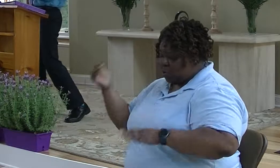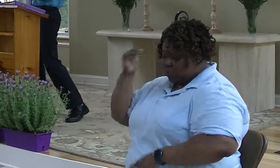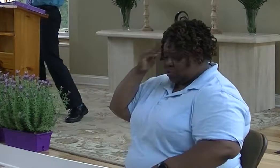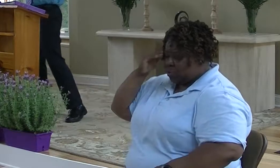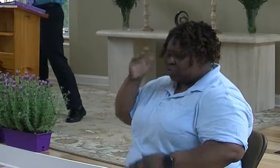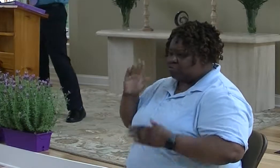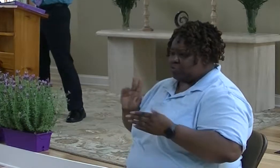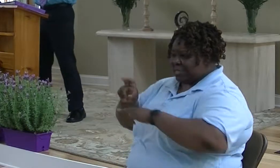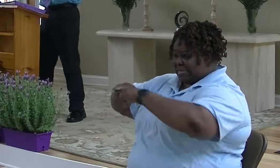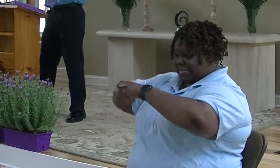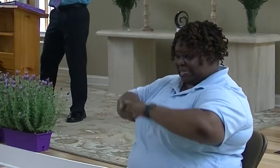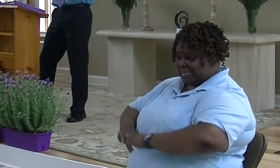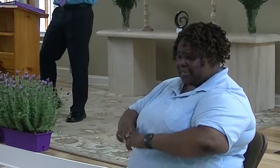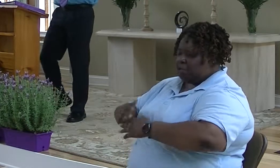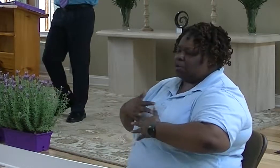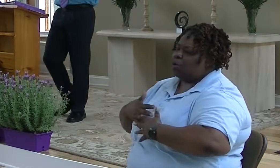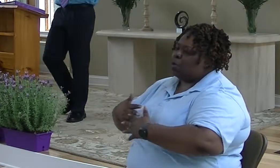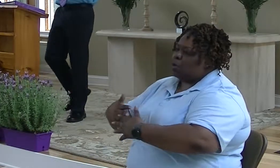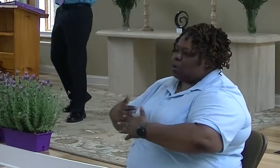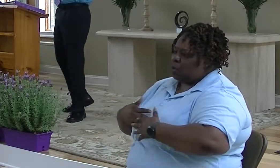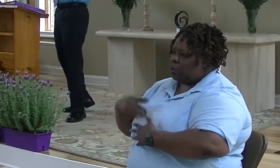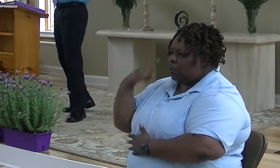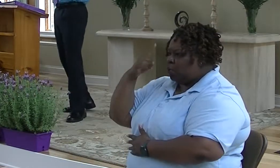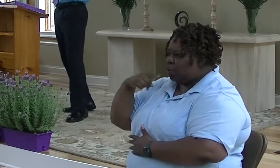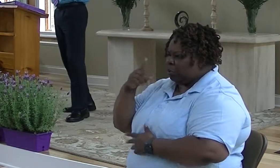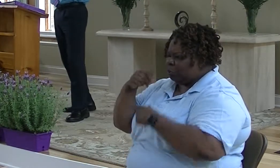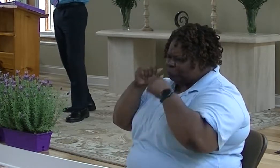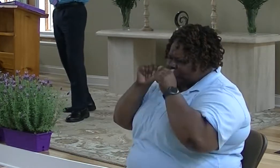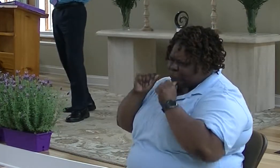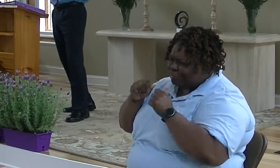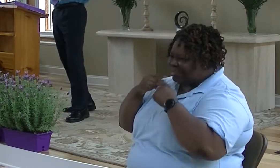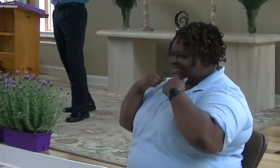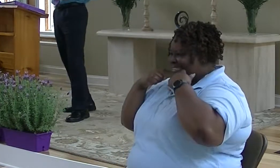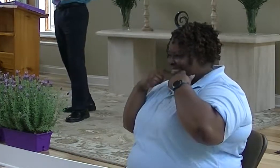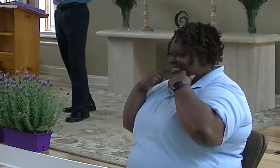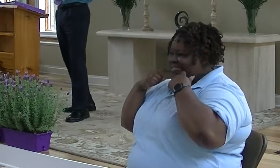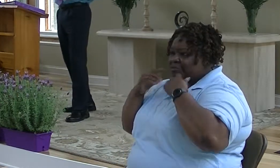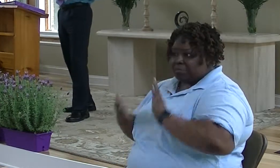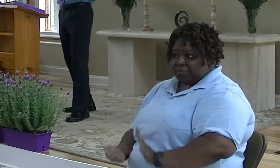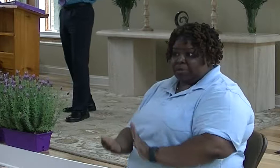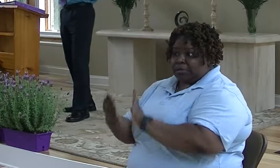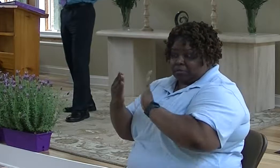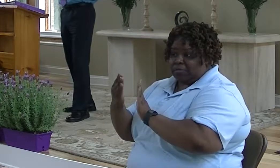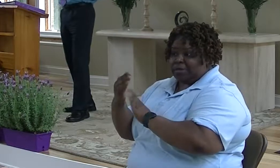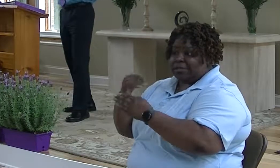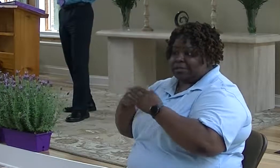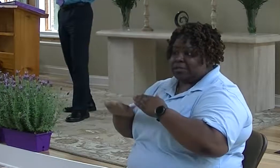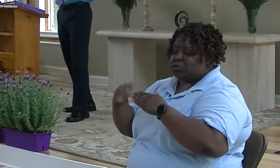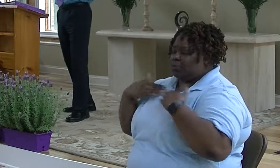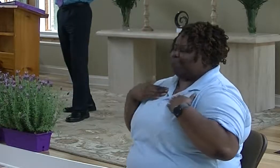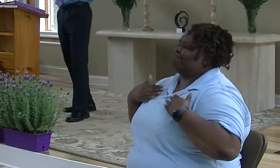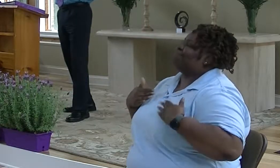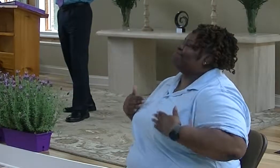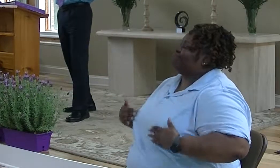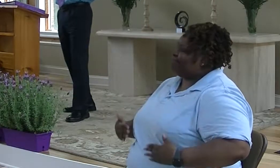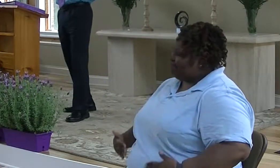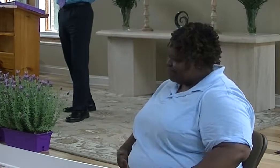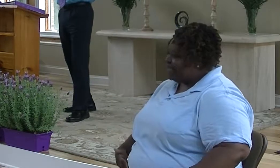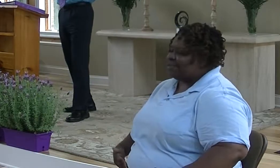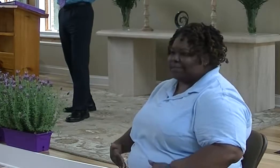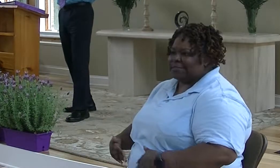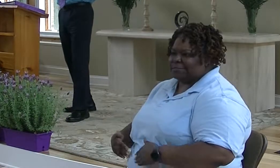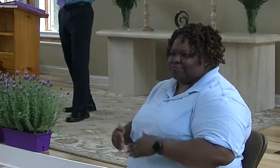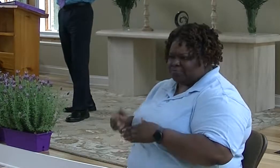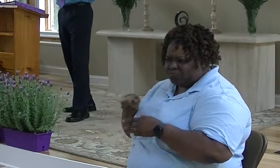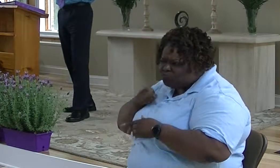how you're breathing, what your face is doing, if you're frowning, if you're smiling. I need you to be really present in your meat suit, right? Be